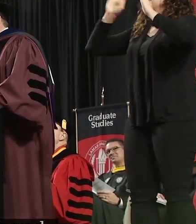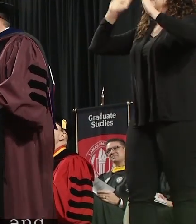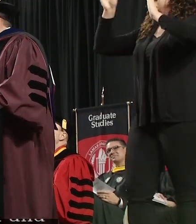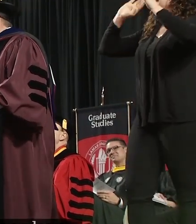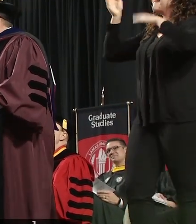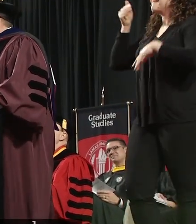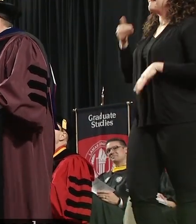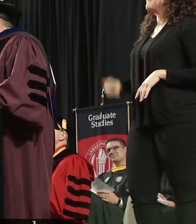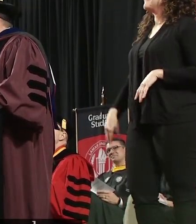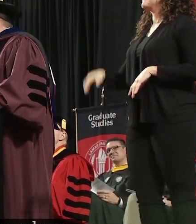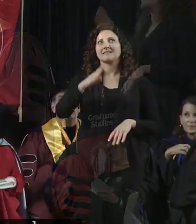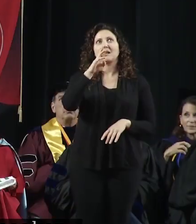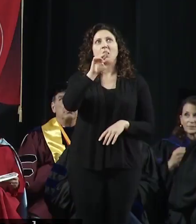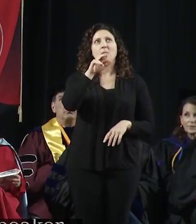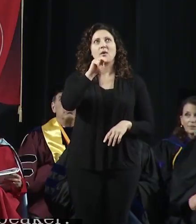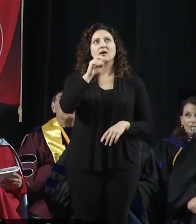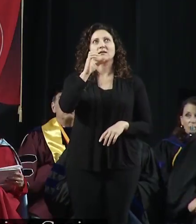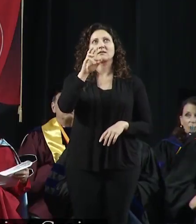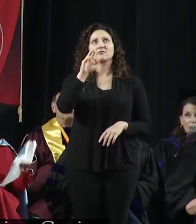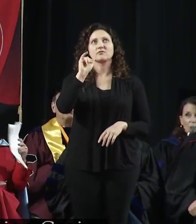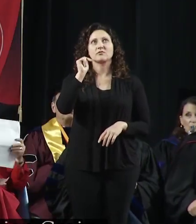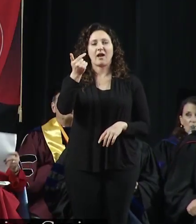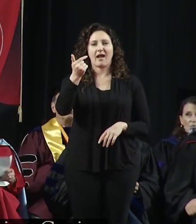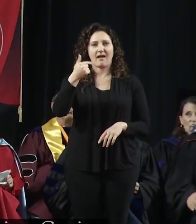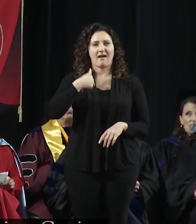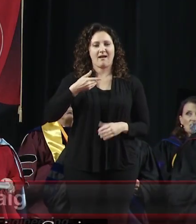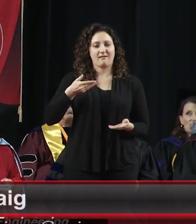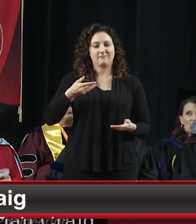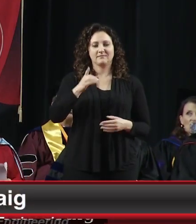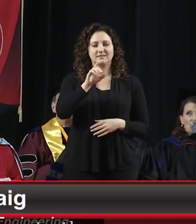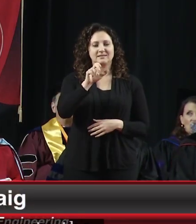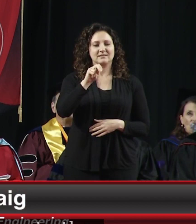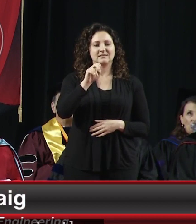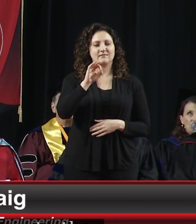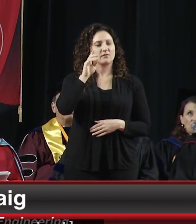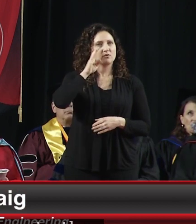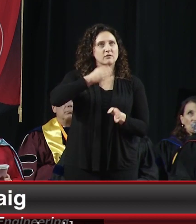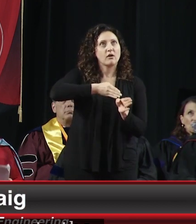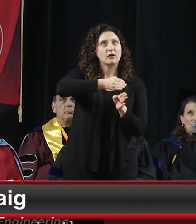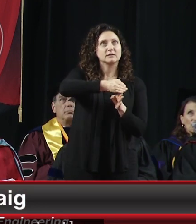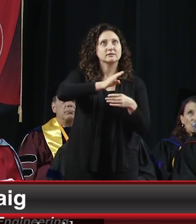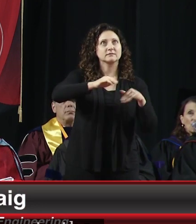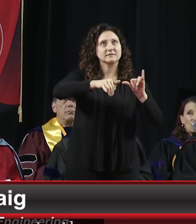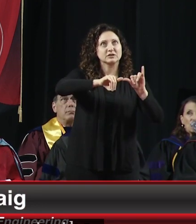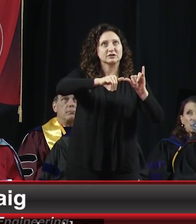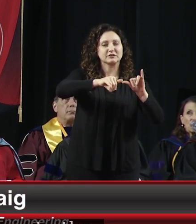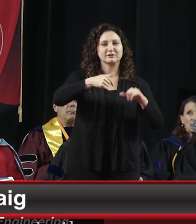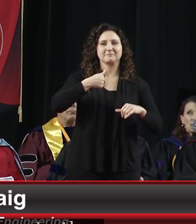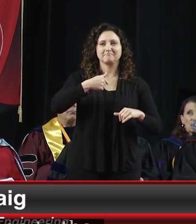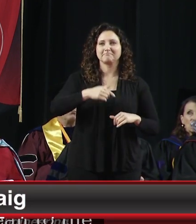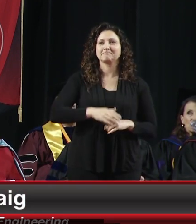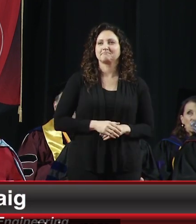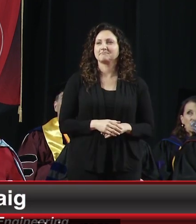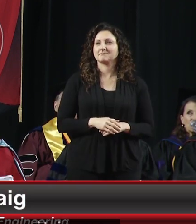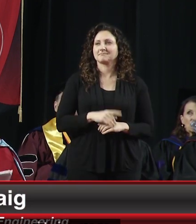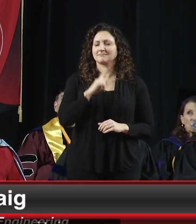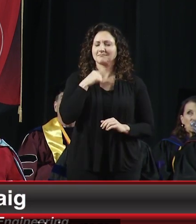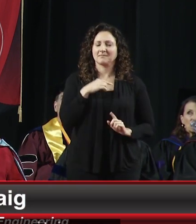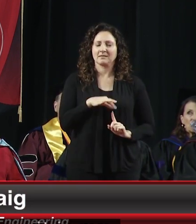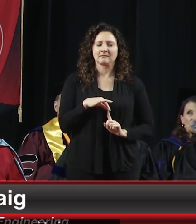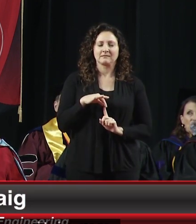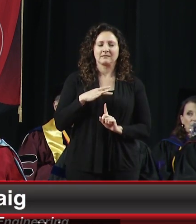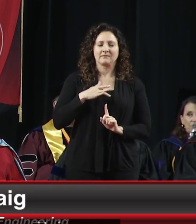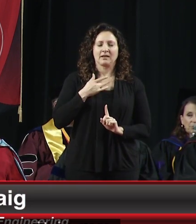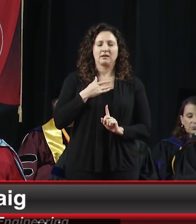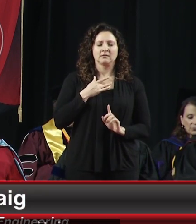Hello, my name is Brian Craig, and I serve as the Dean of the College of Engineering. It is my unique